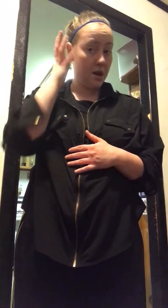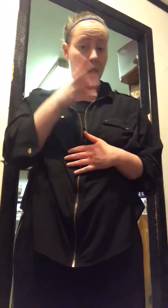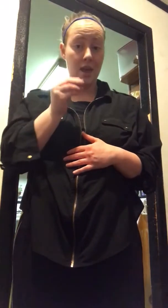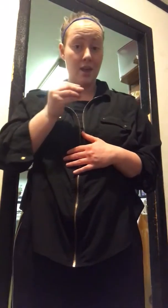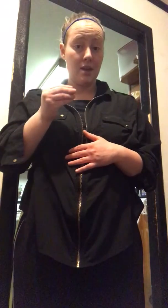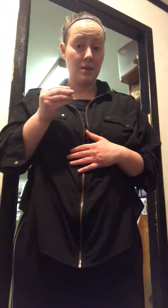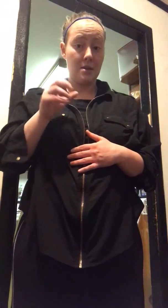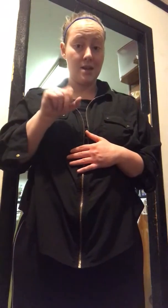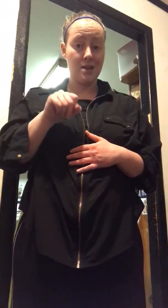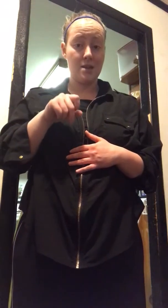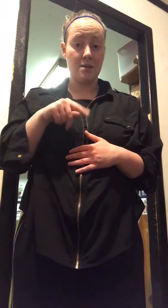The blank